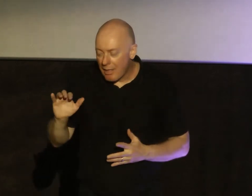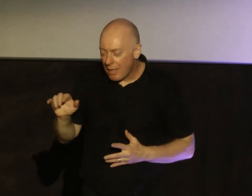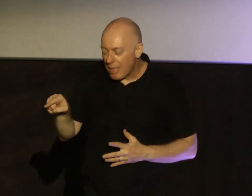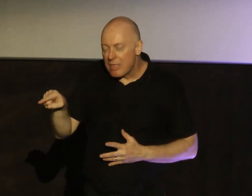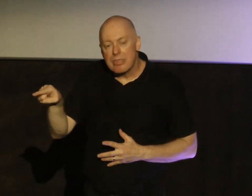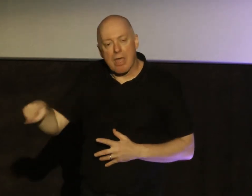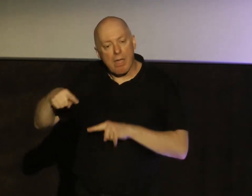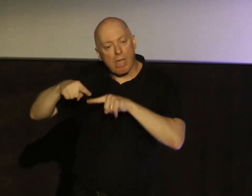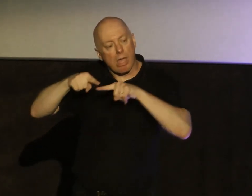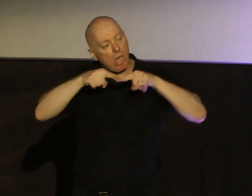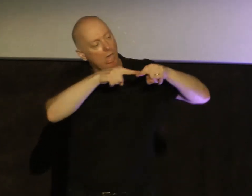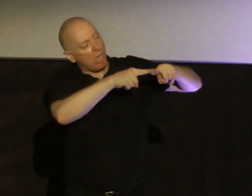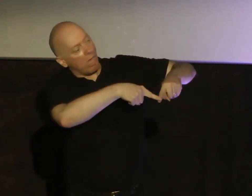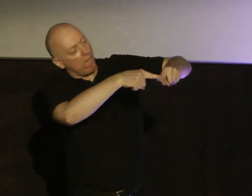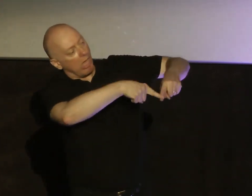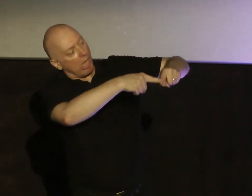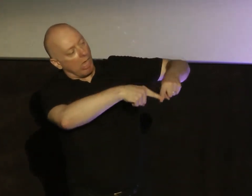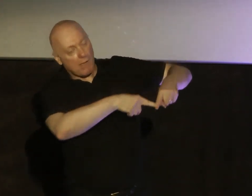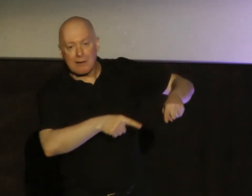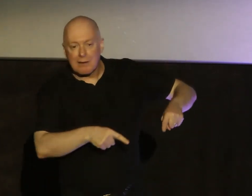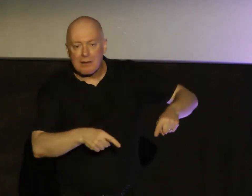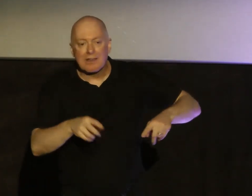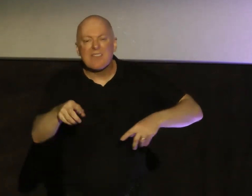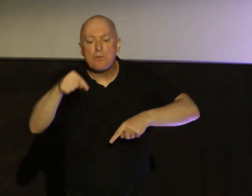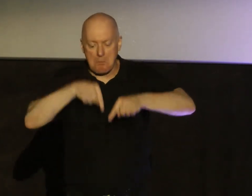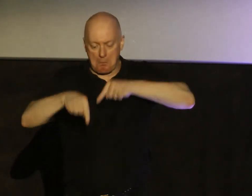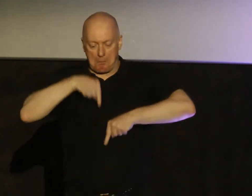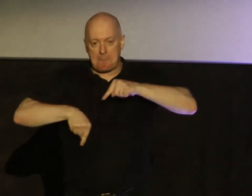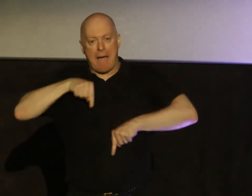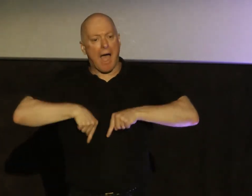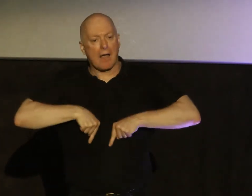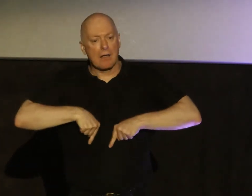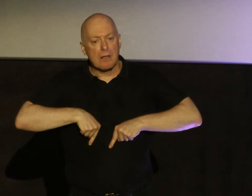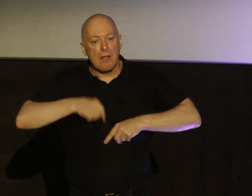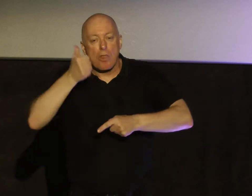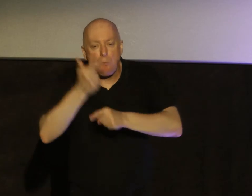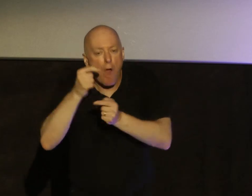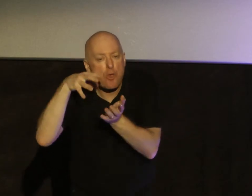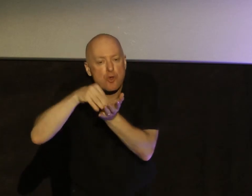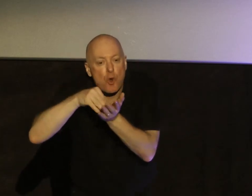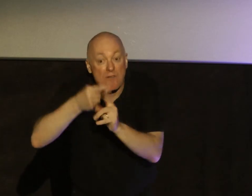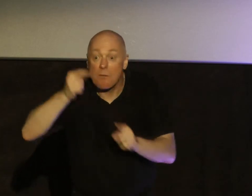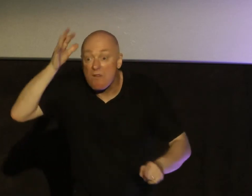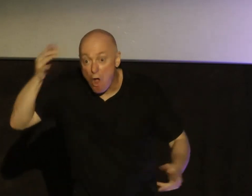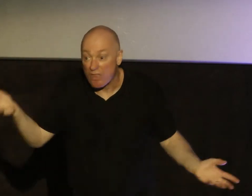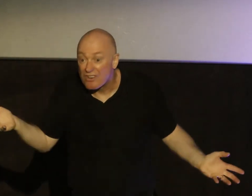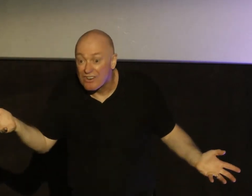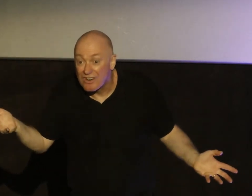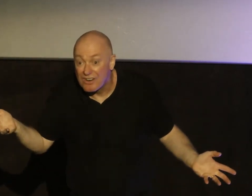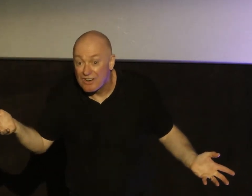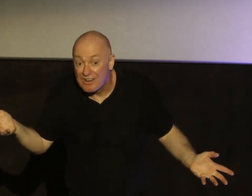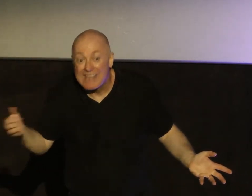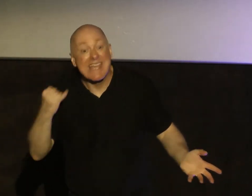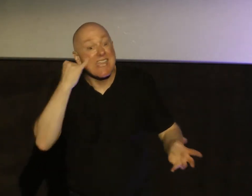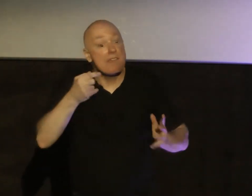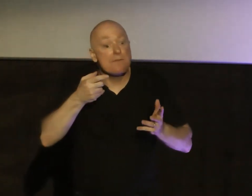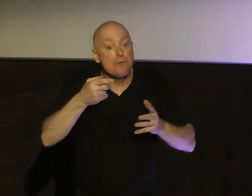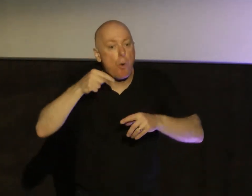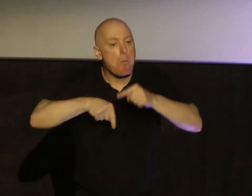passive dependence. If you rewind, you'll read about this. The brothers are learning this from their father. If you rewind a little bit,